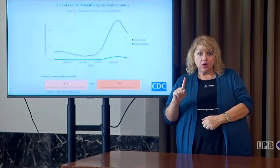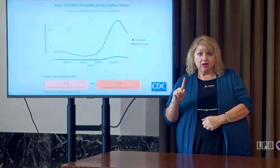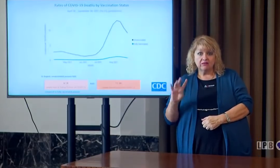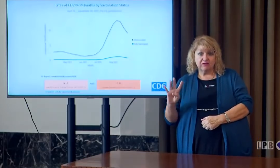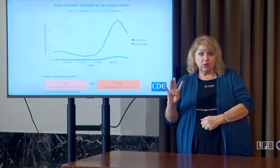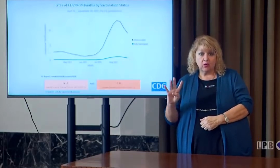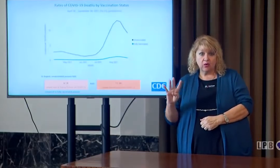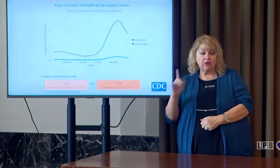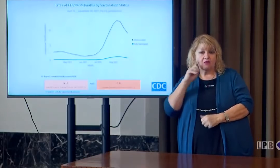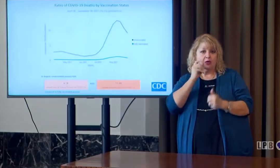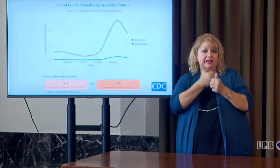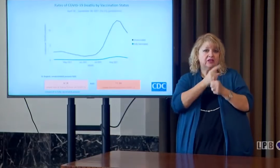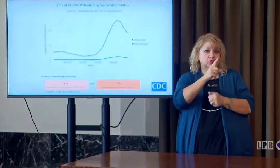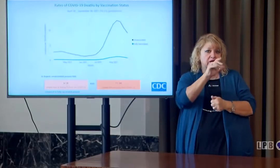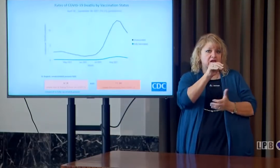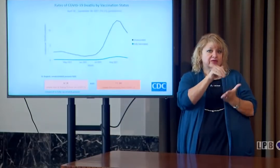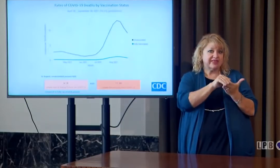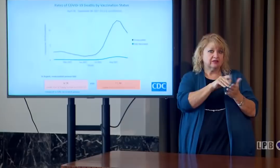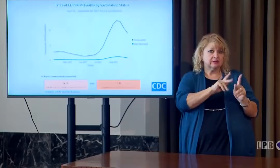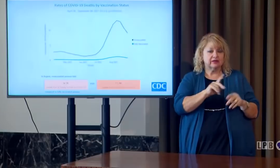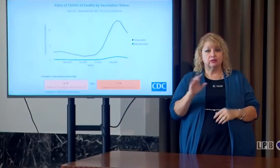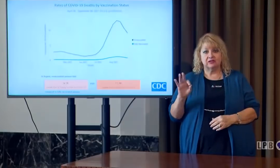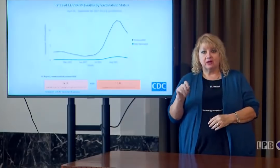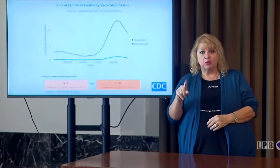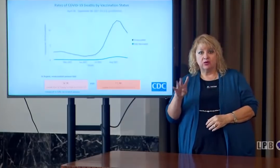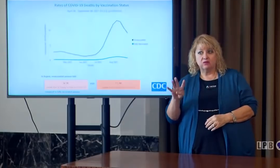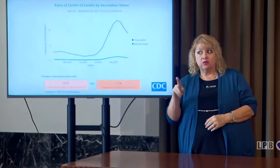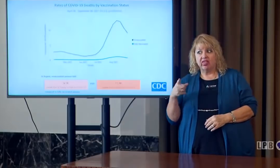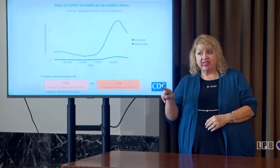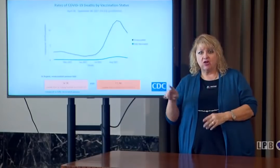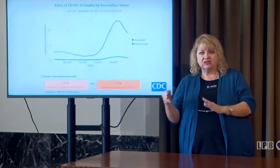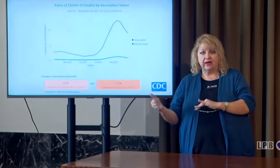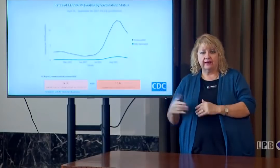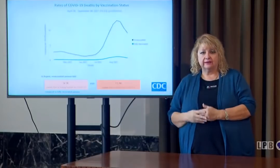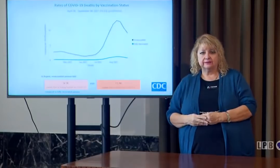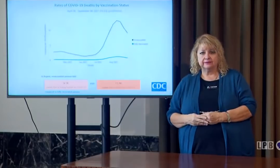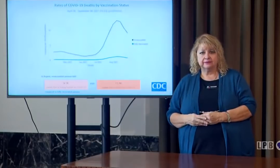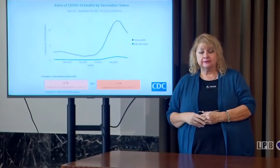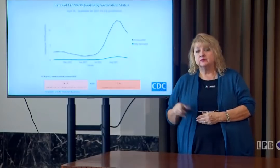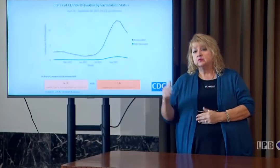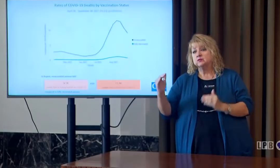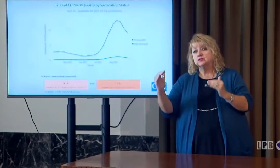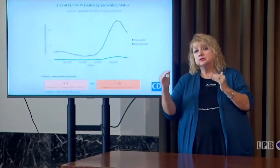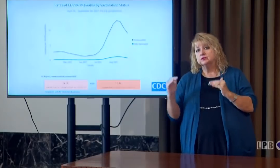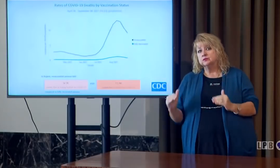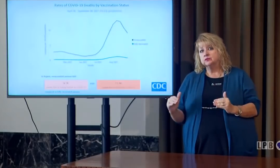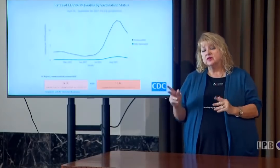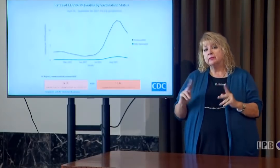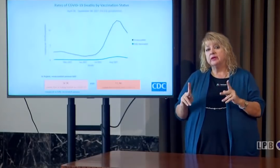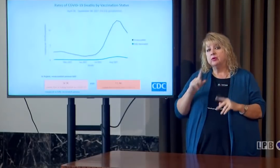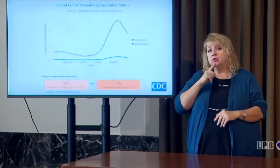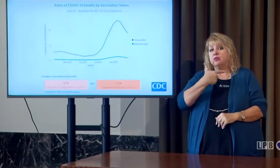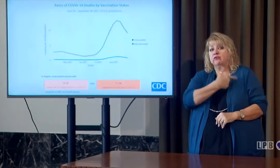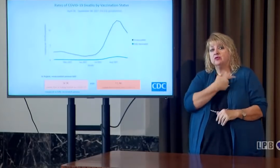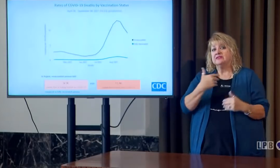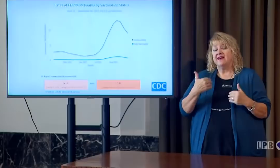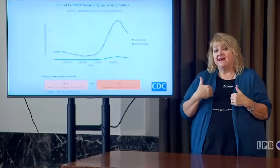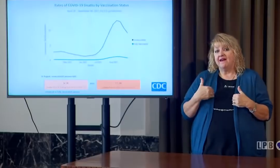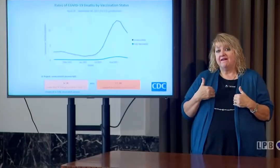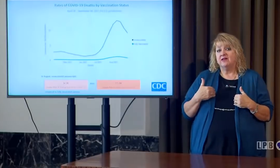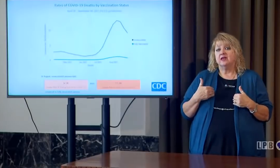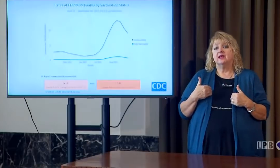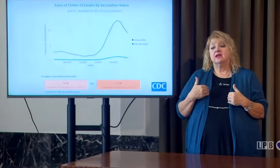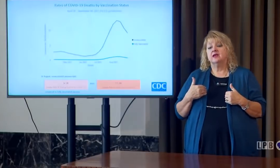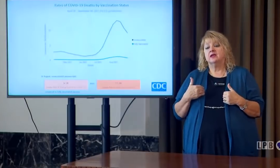per 100,000 people. The blue line on the bottom is vaccinated individuals who right now are dying from COVID at a rate of